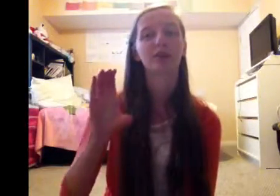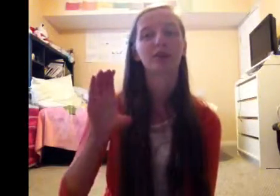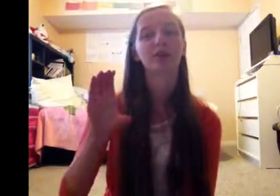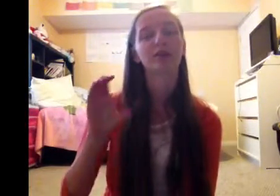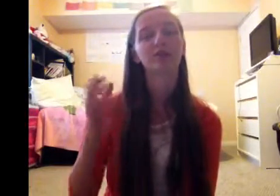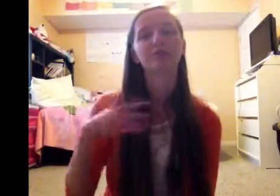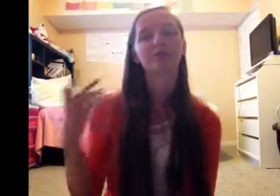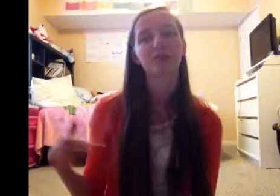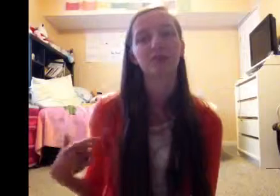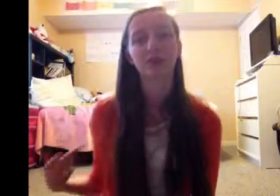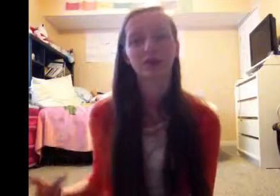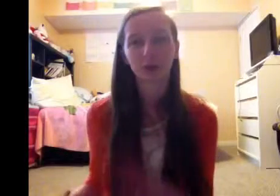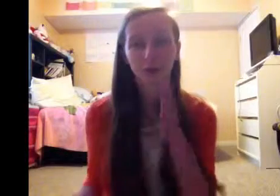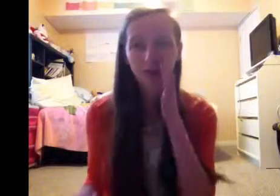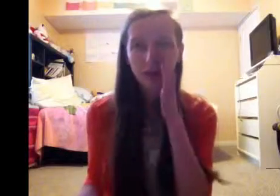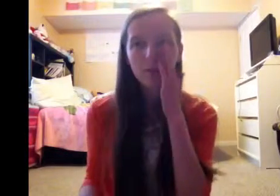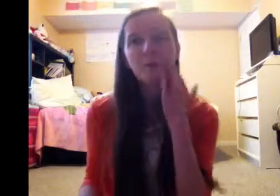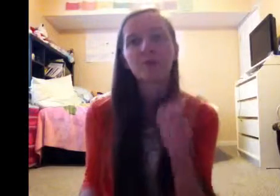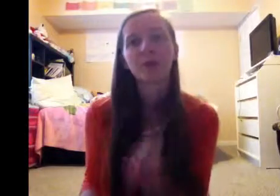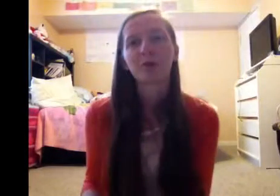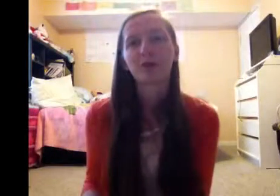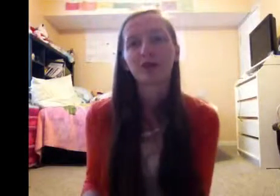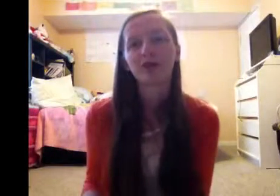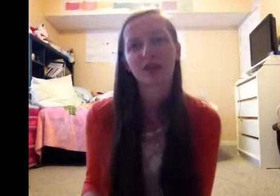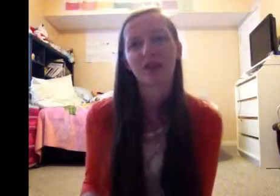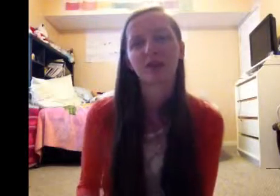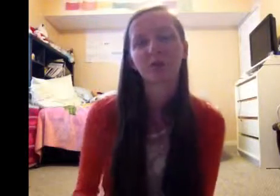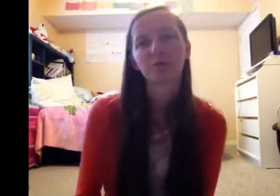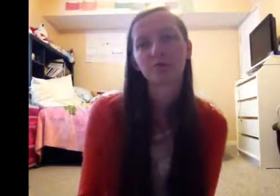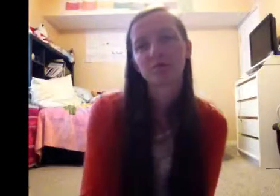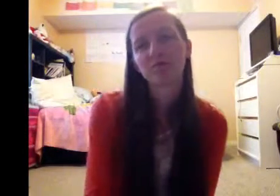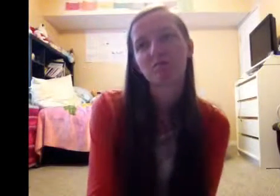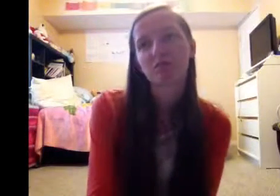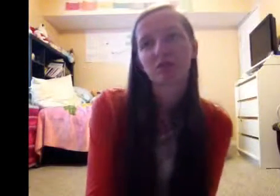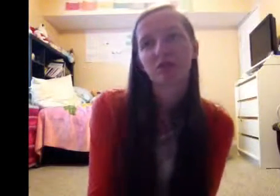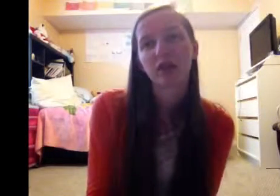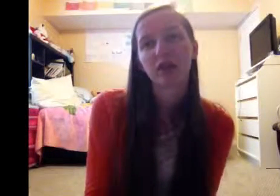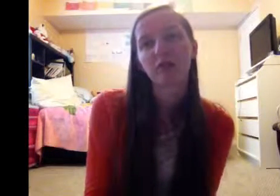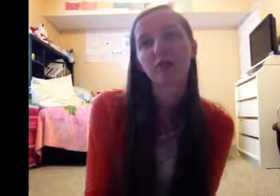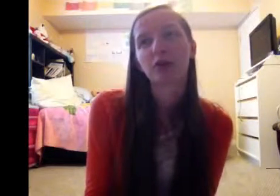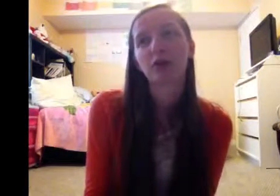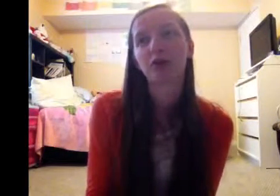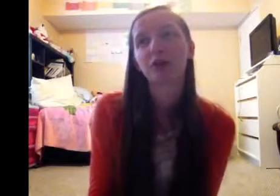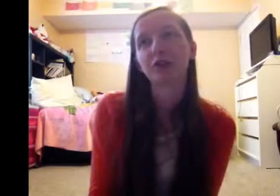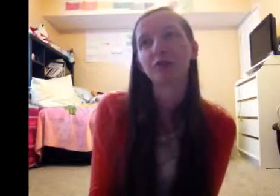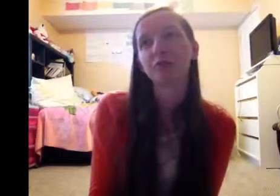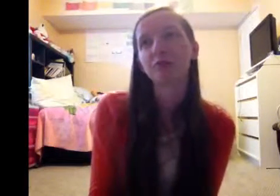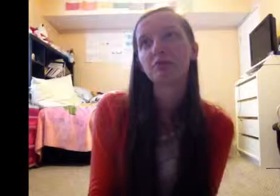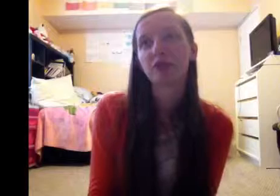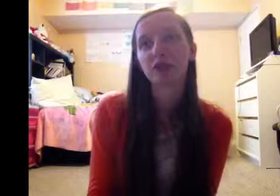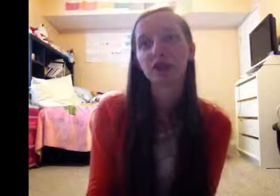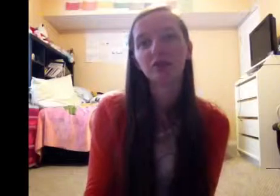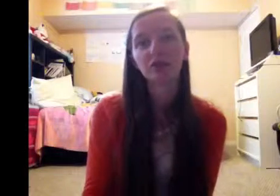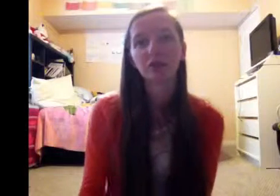400, so on and so forth. Then if you wanted to say like 450. It's